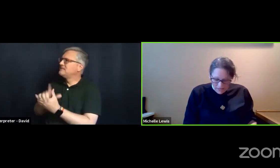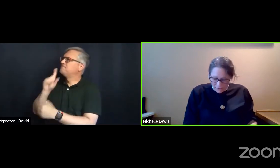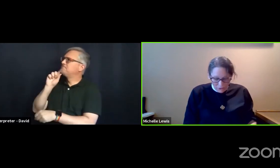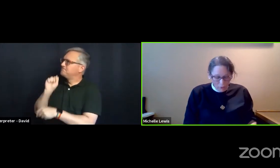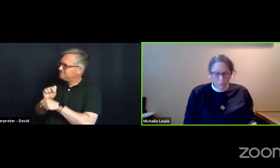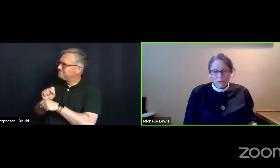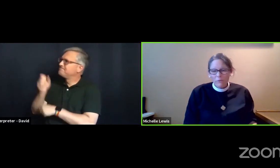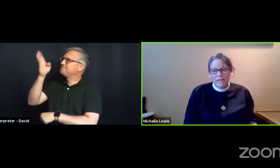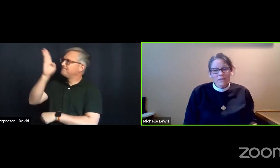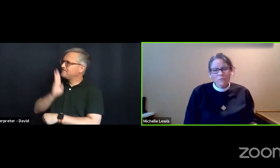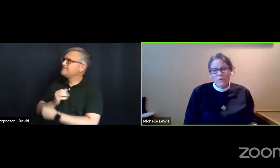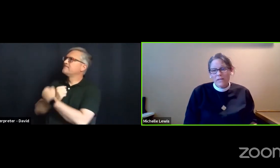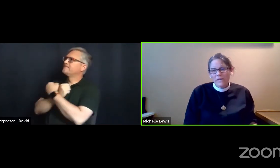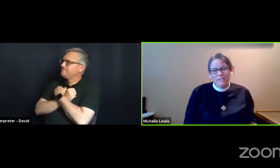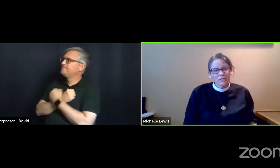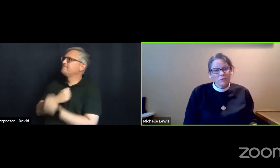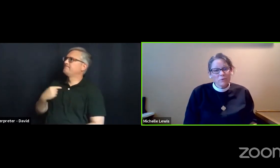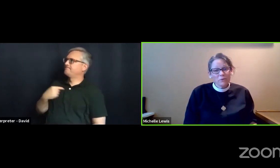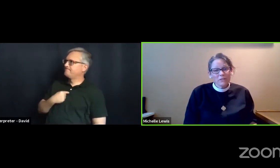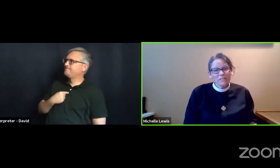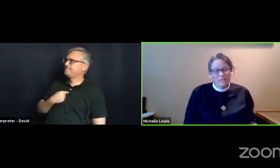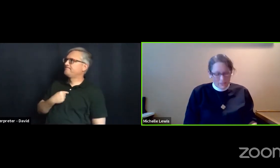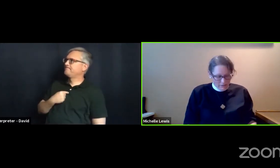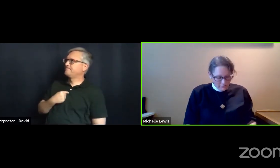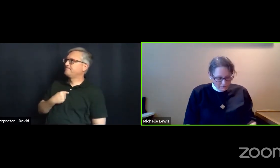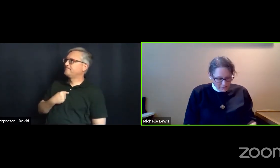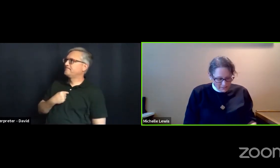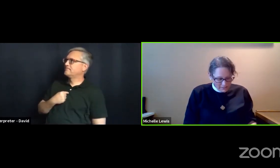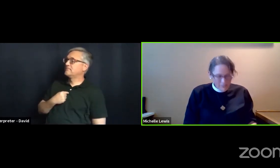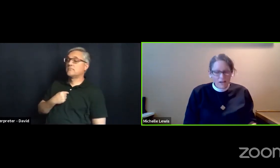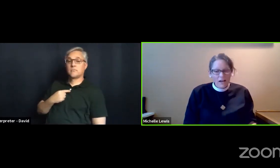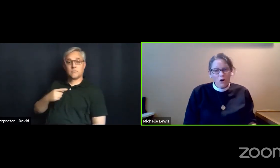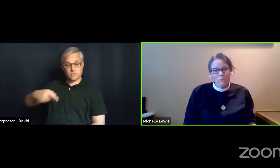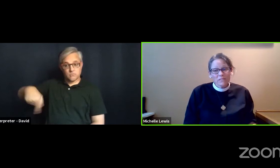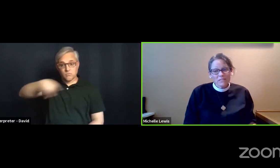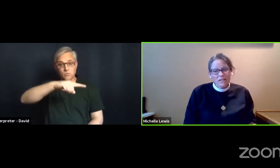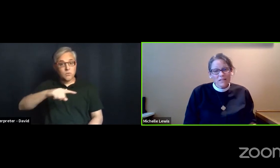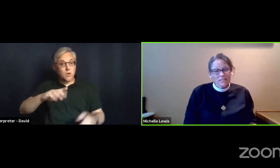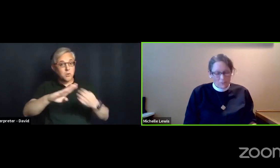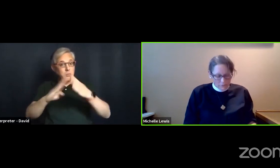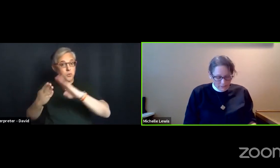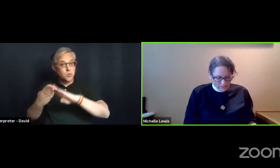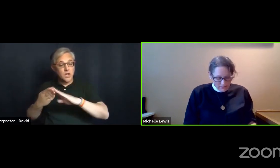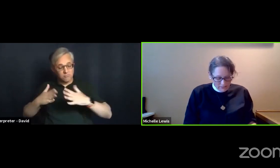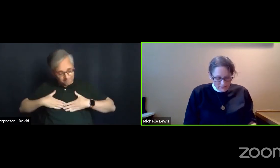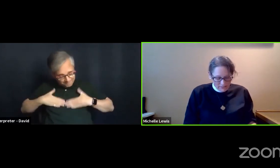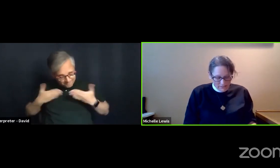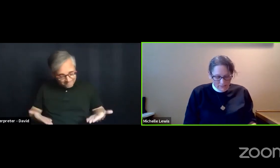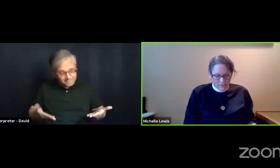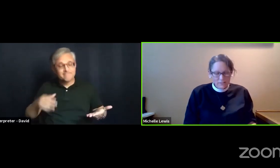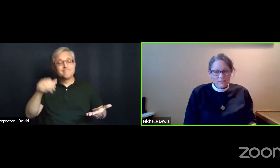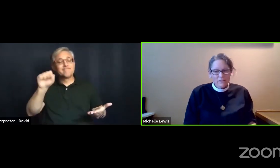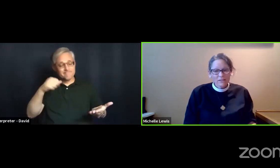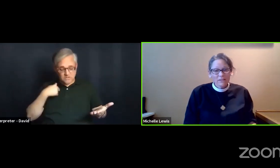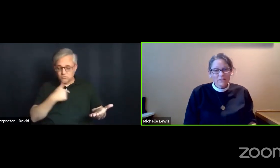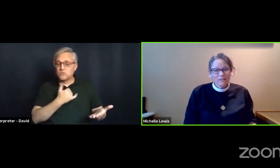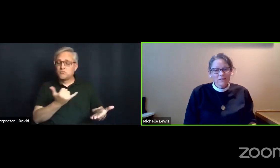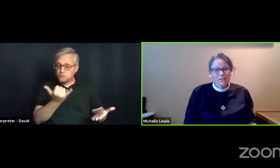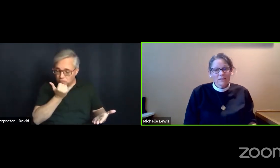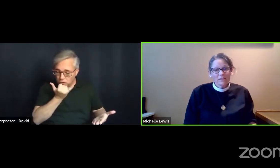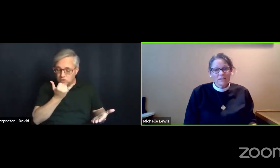Because the only way that we as a community can confess our mistakes and our sins